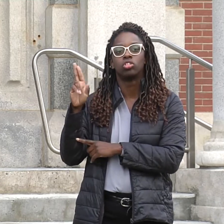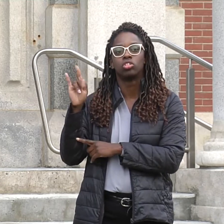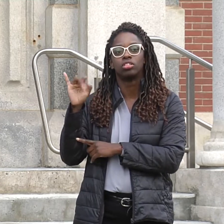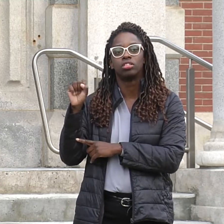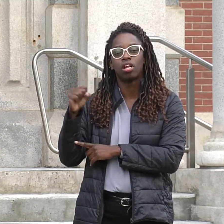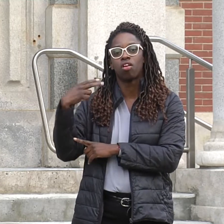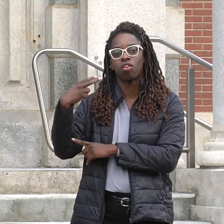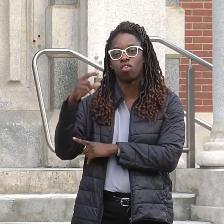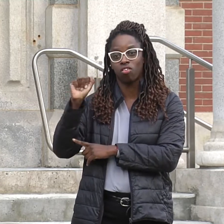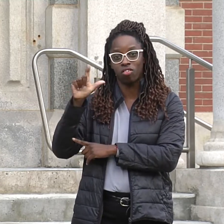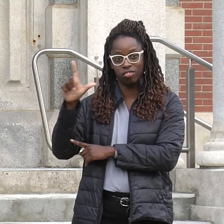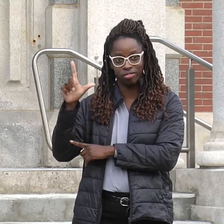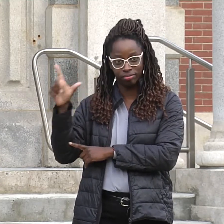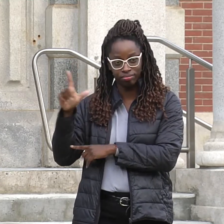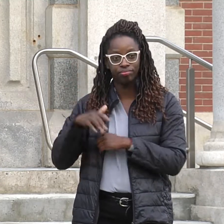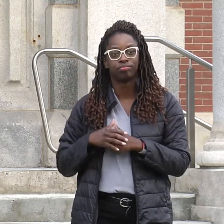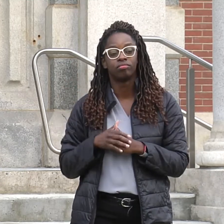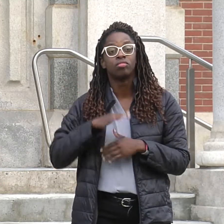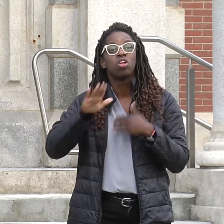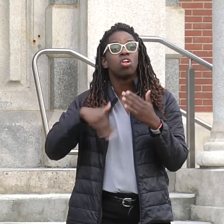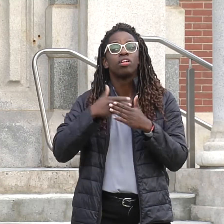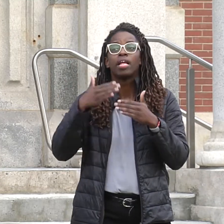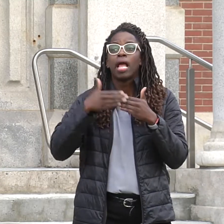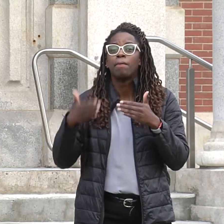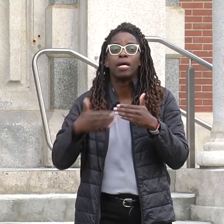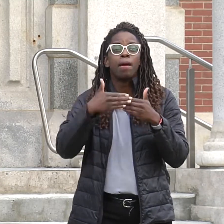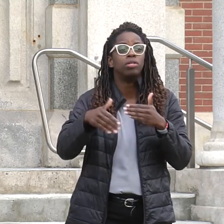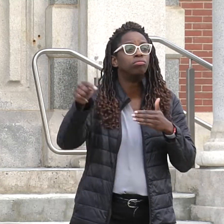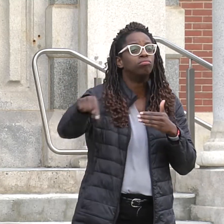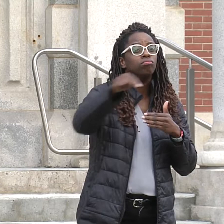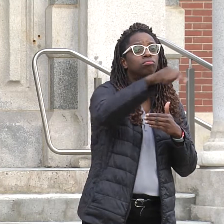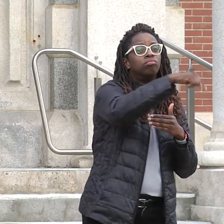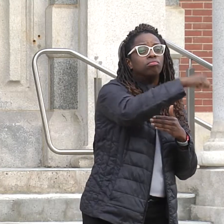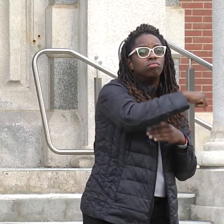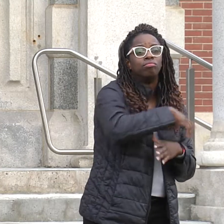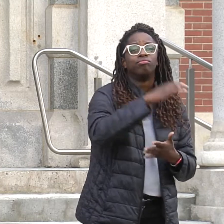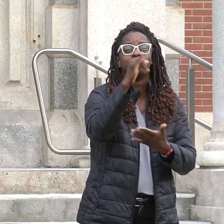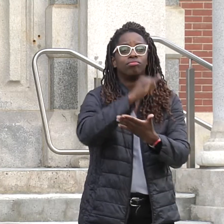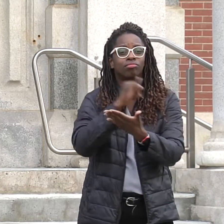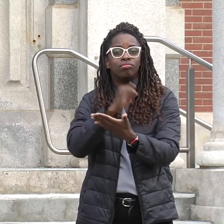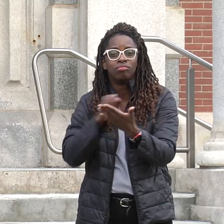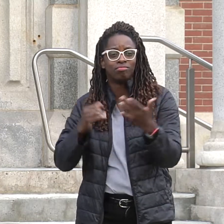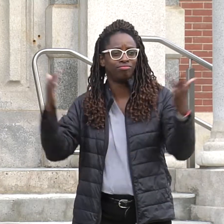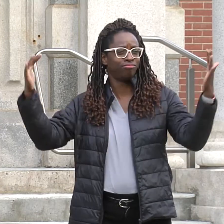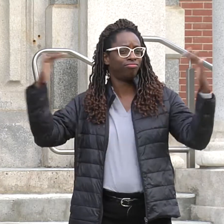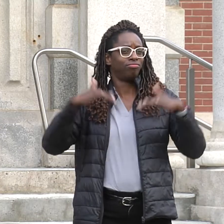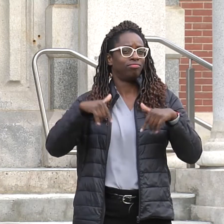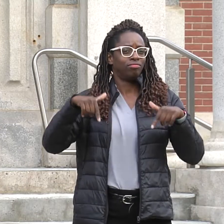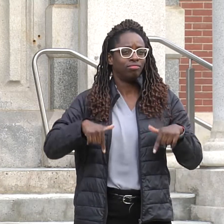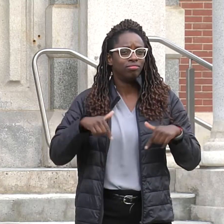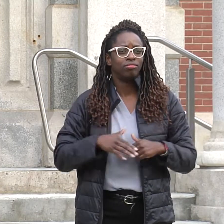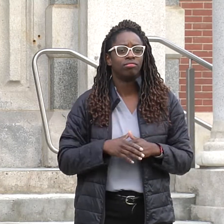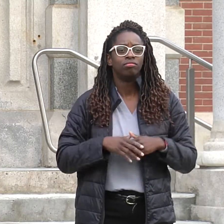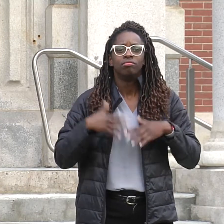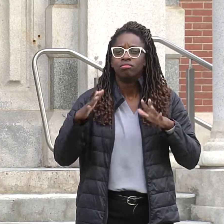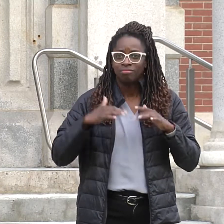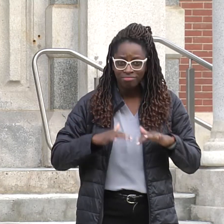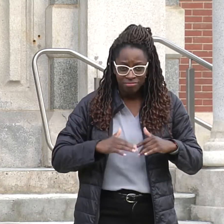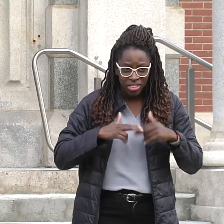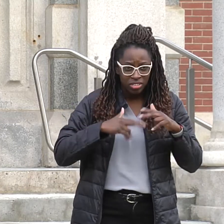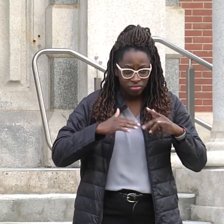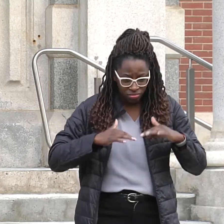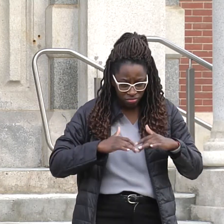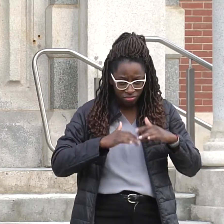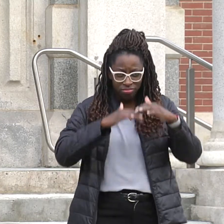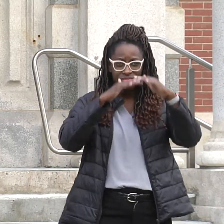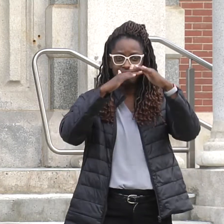All of the neighbors, all of the artists that helped bring this to bear. You know, there are a lot of